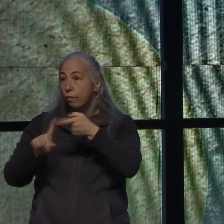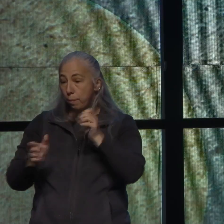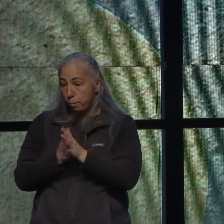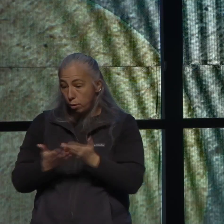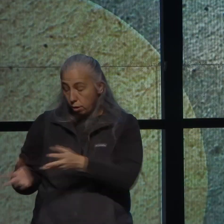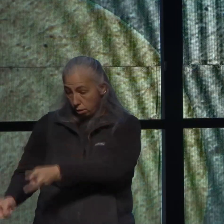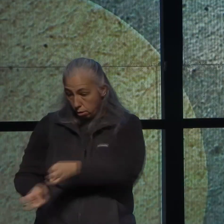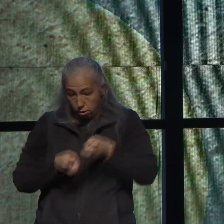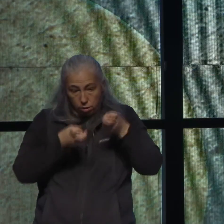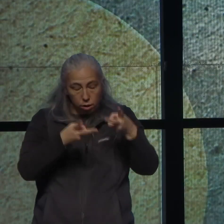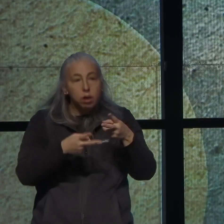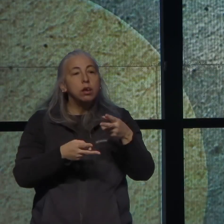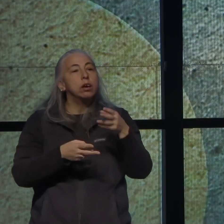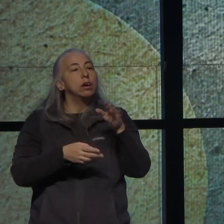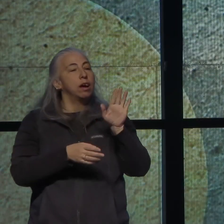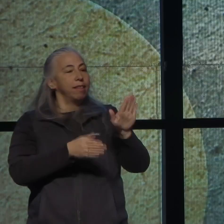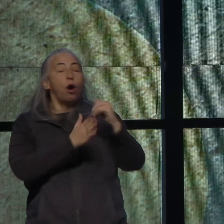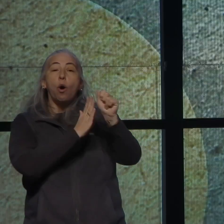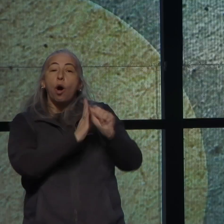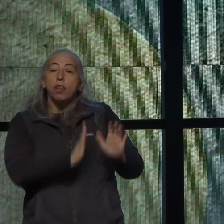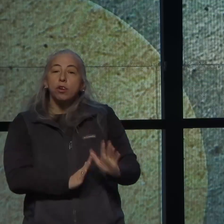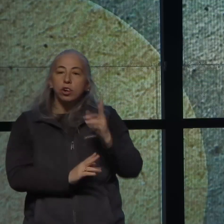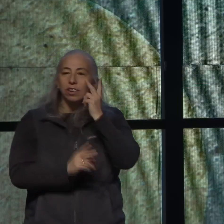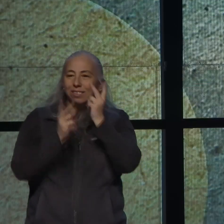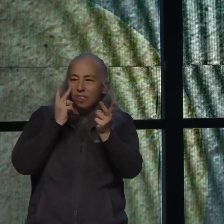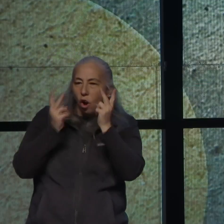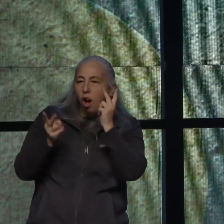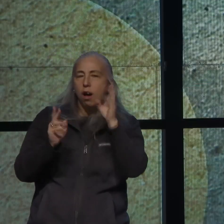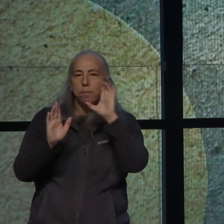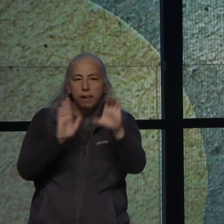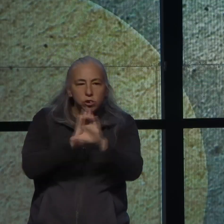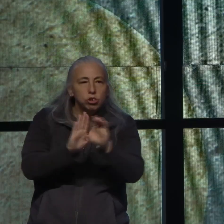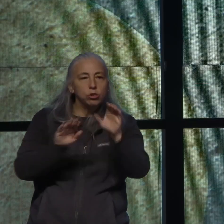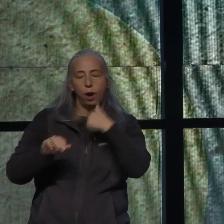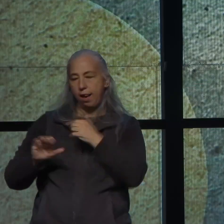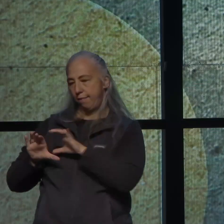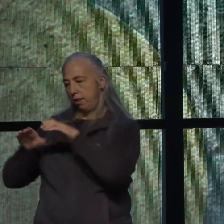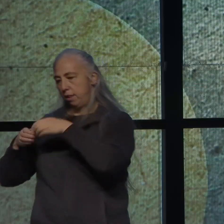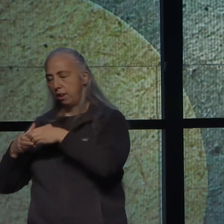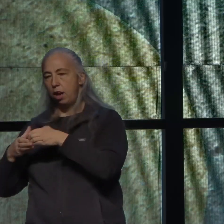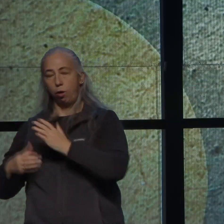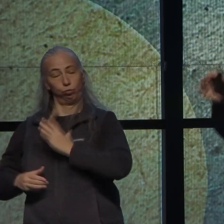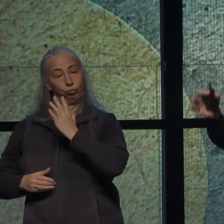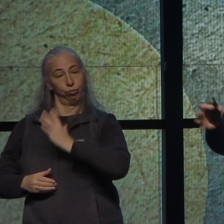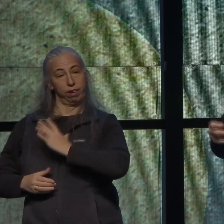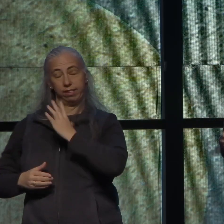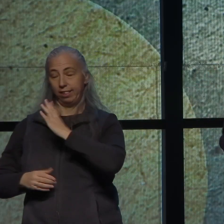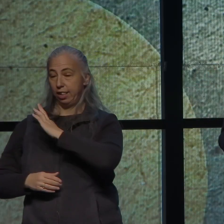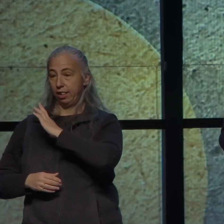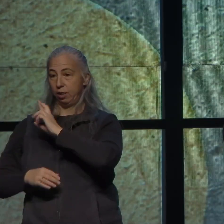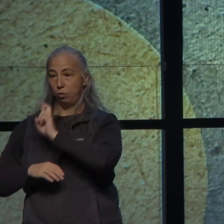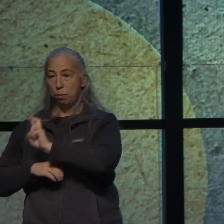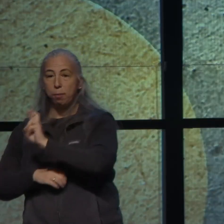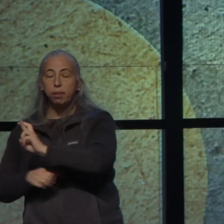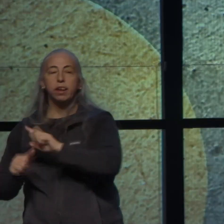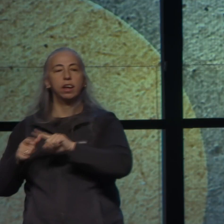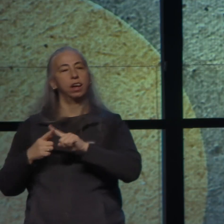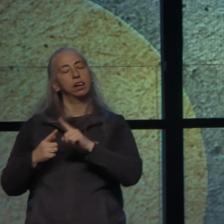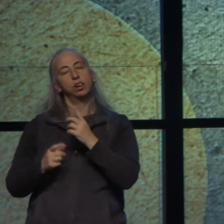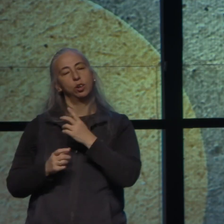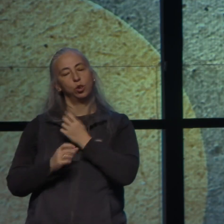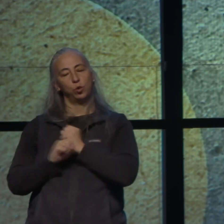all these different people in the images that you saw. There was country club Republicans, well-dressed social conservatives,